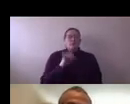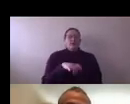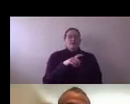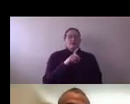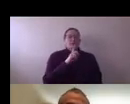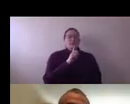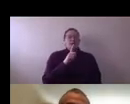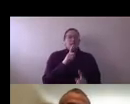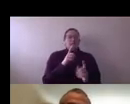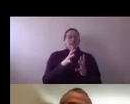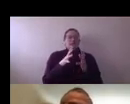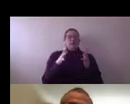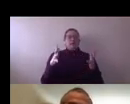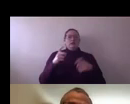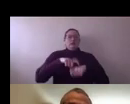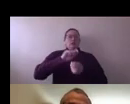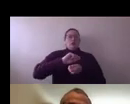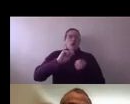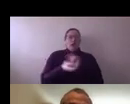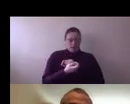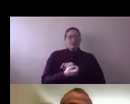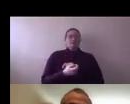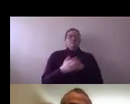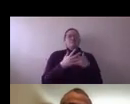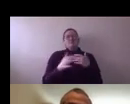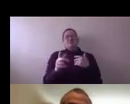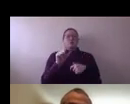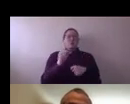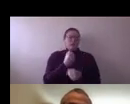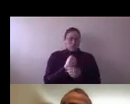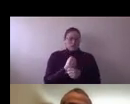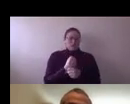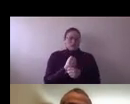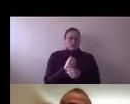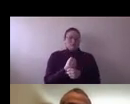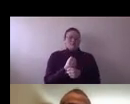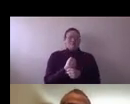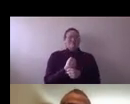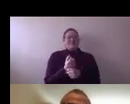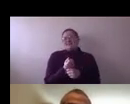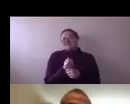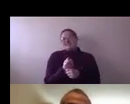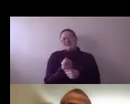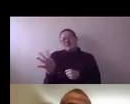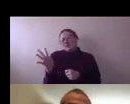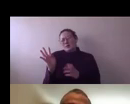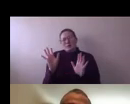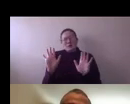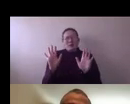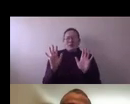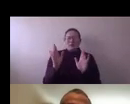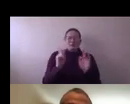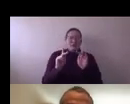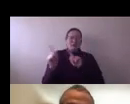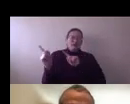point. And then for the next 20 years or so, there were very few Chinese students who were able to come